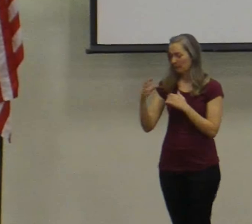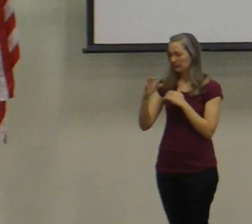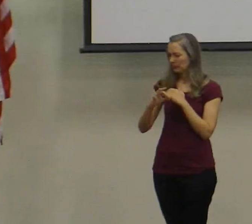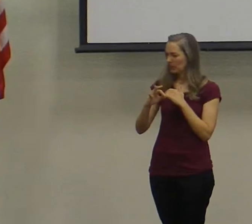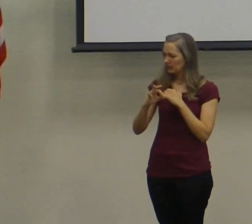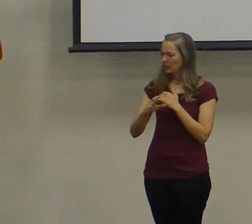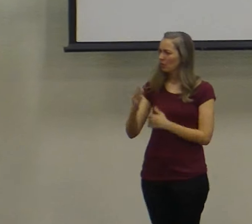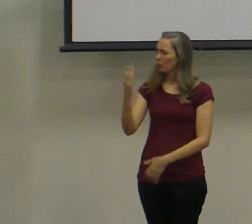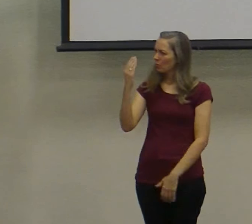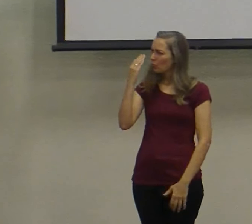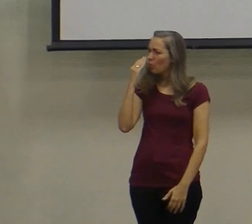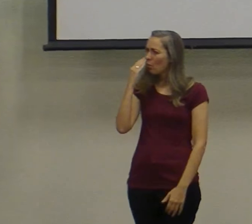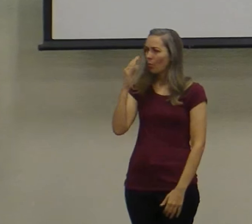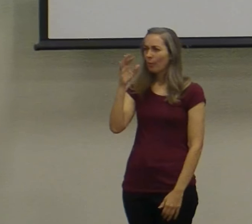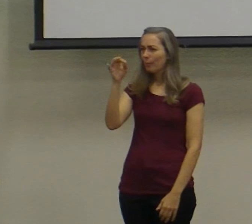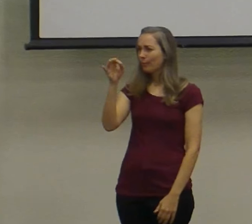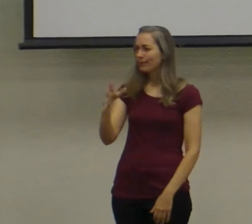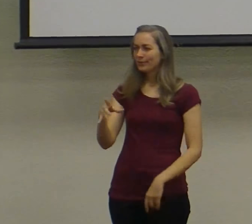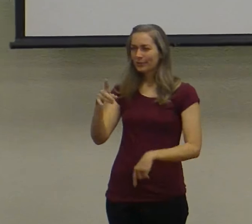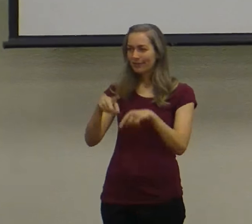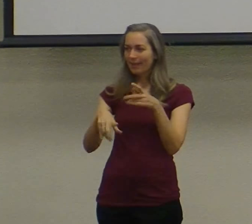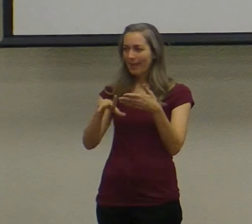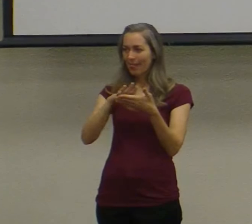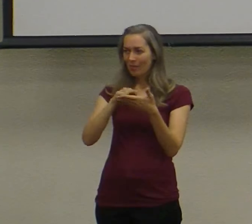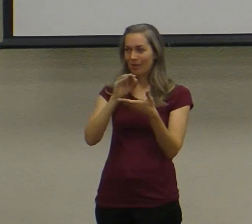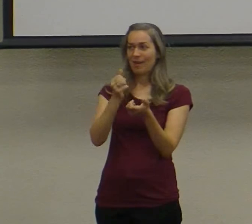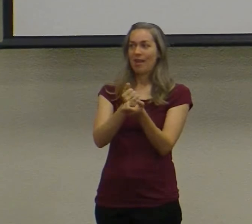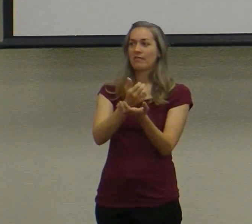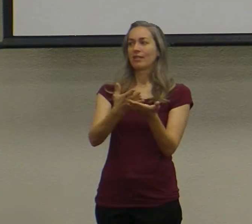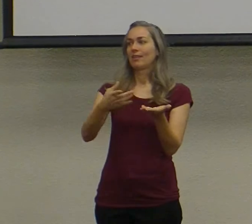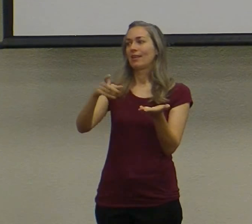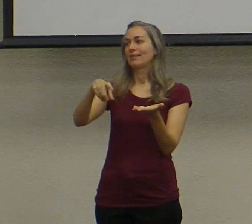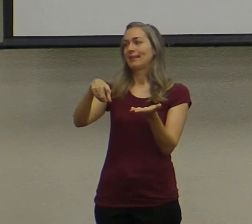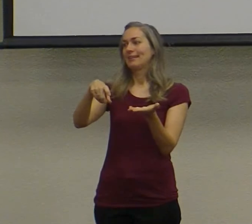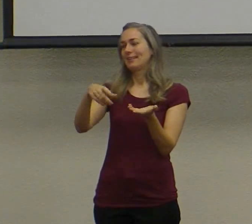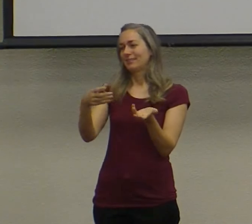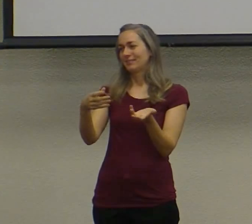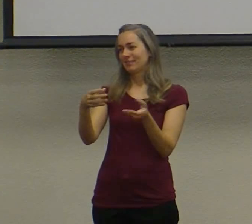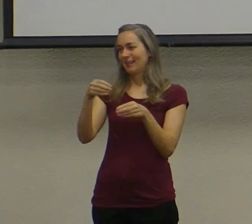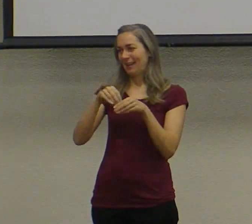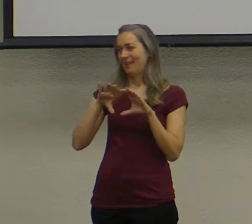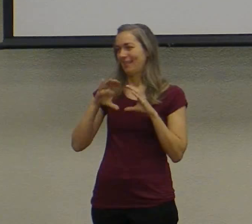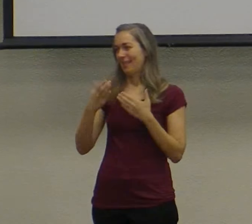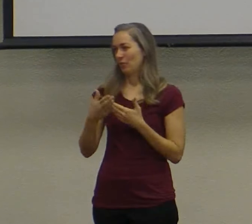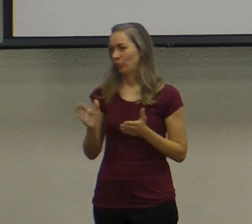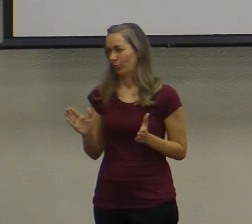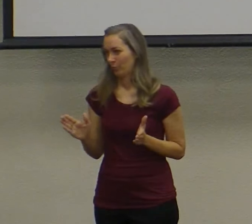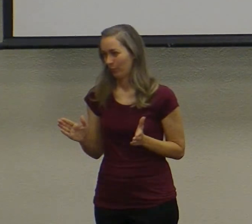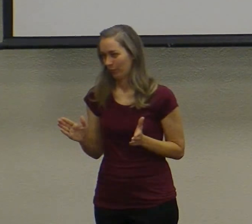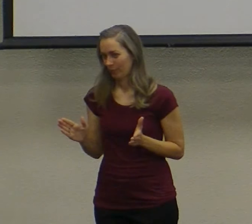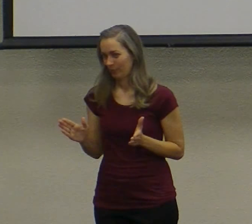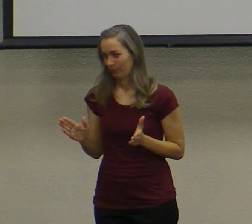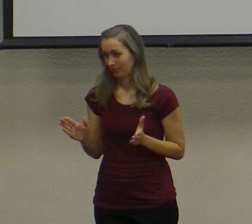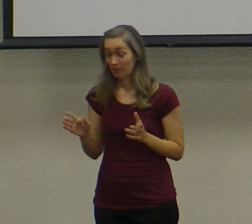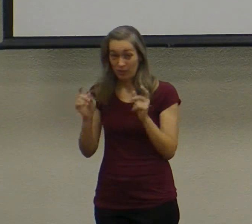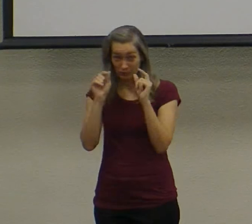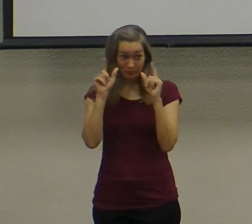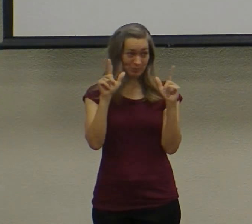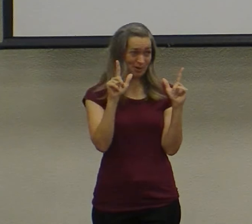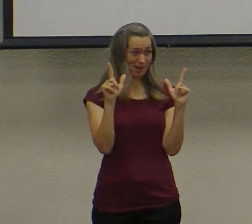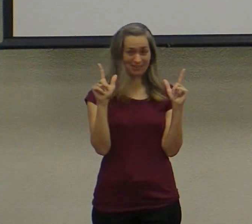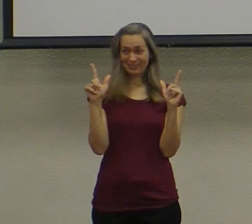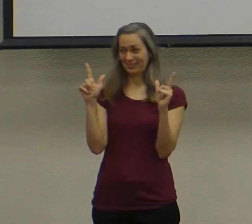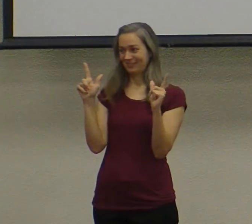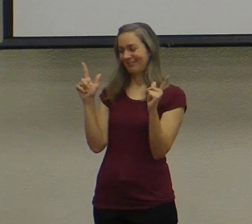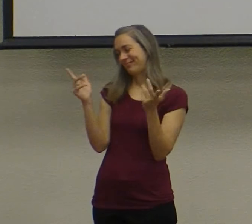that preachers cannot learn everything they need to know about ministry in the classroom. Is anyone surprised? There's